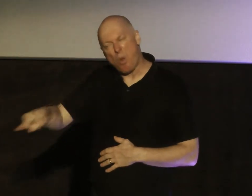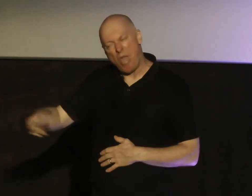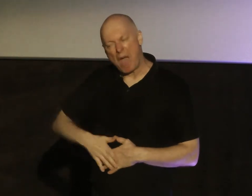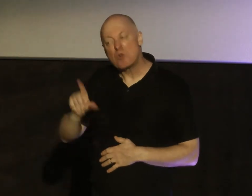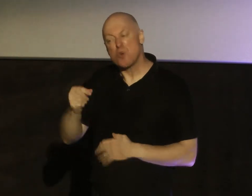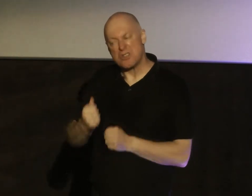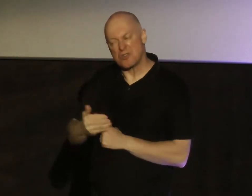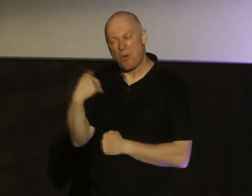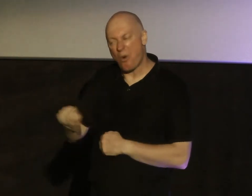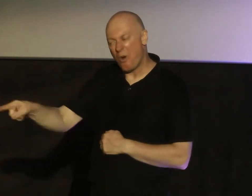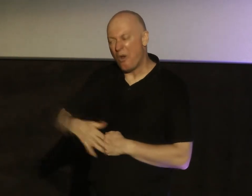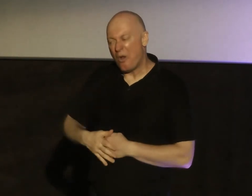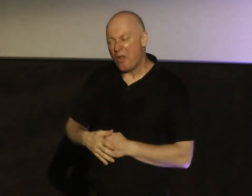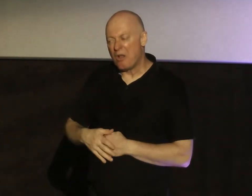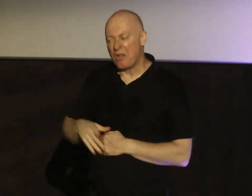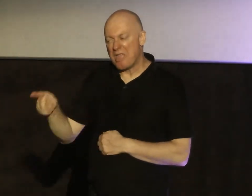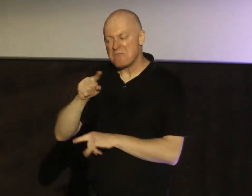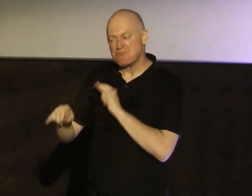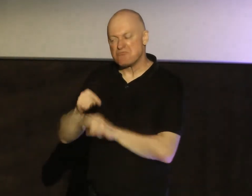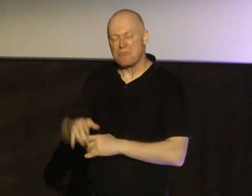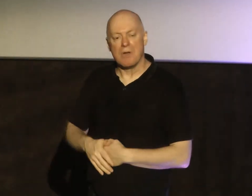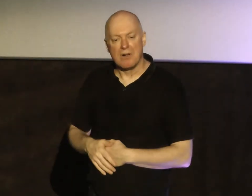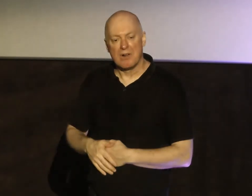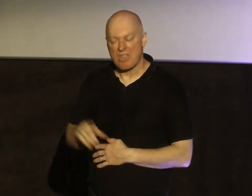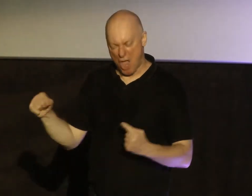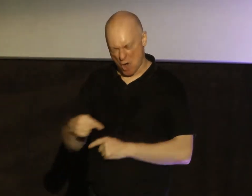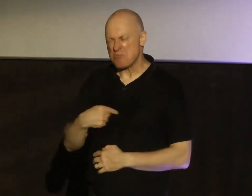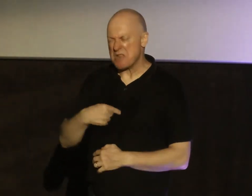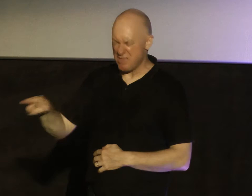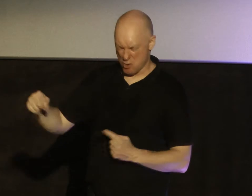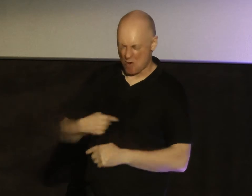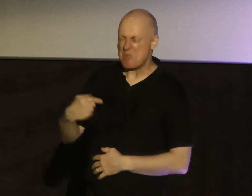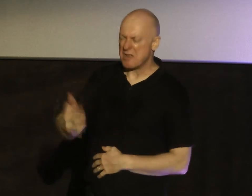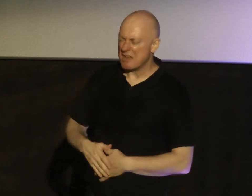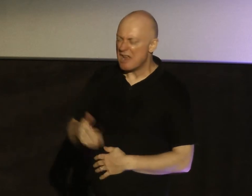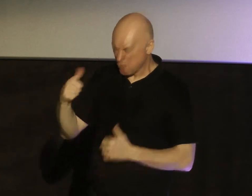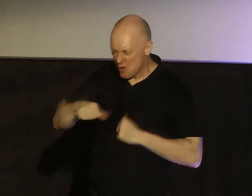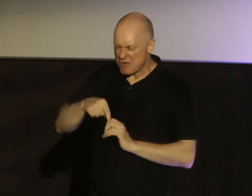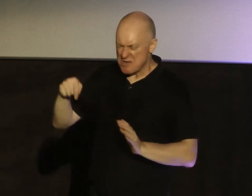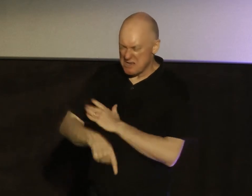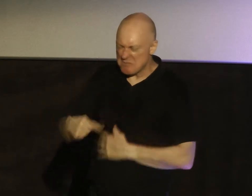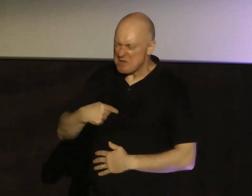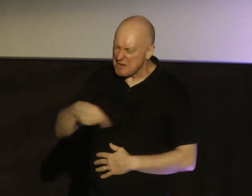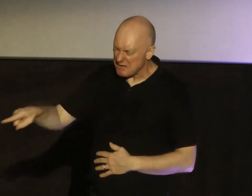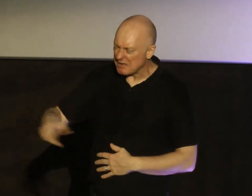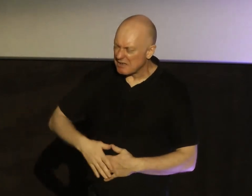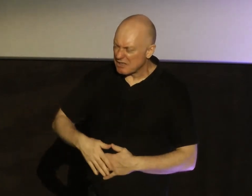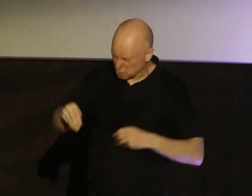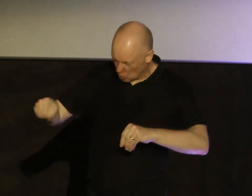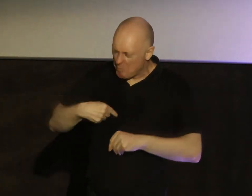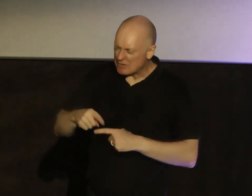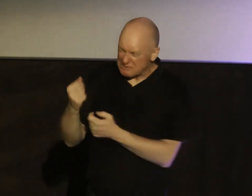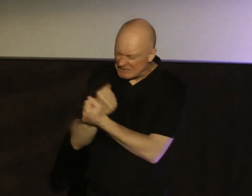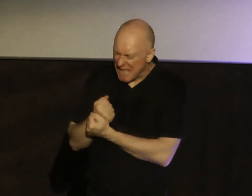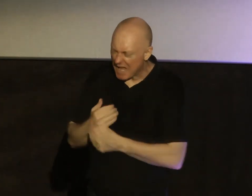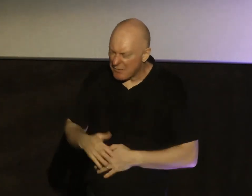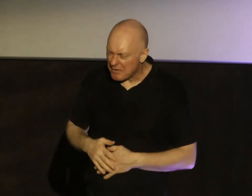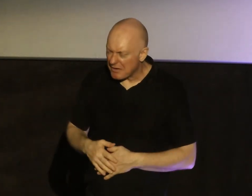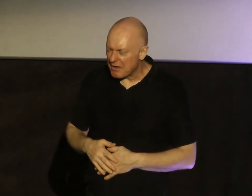years ago, they betrayed him. They hurt him deeply. They tried to kill him. They sold him in slavery. And as they sold him off, he was